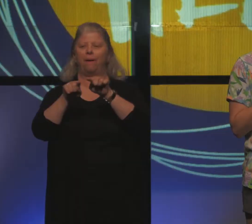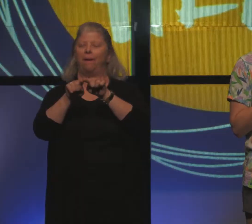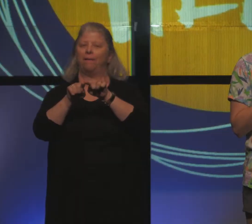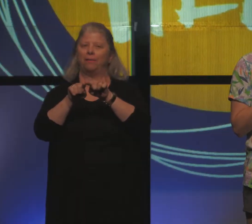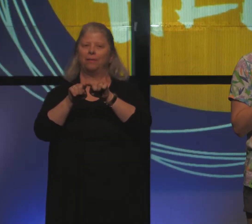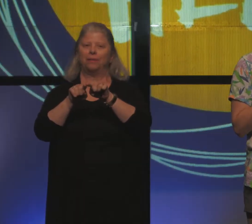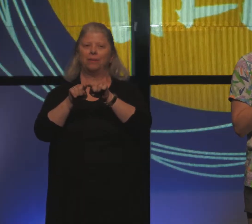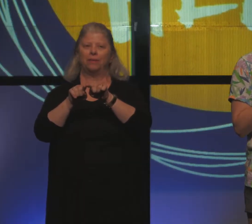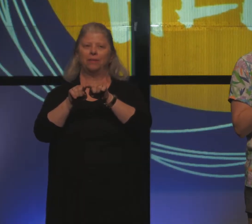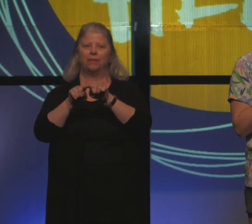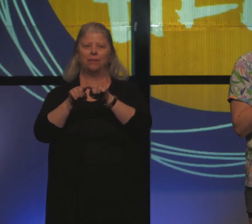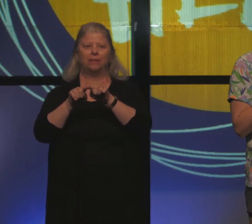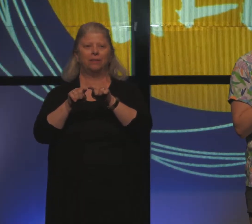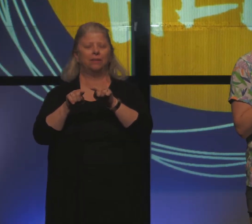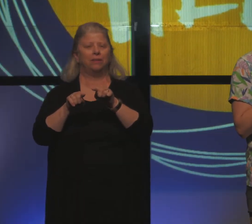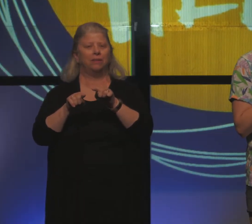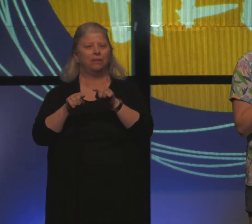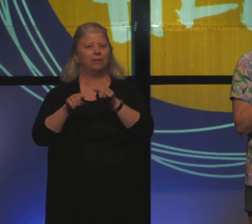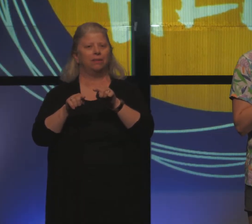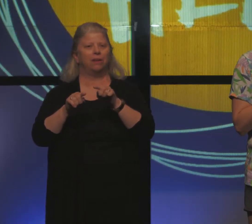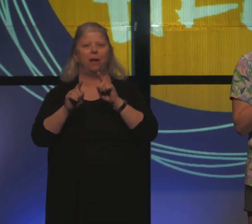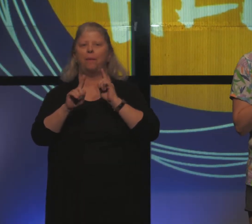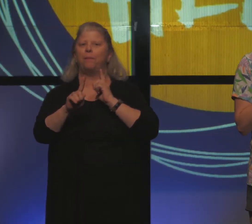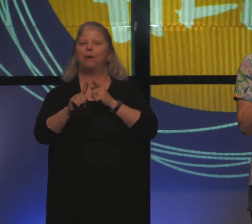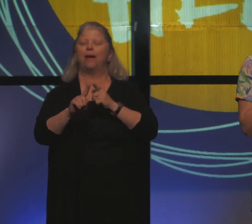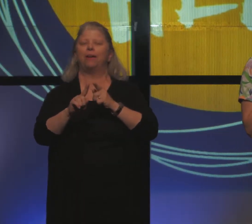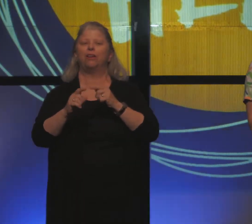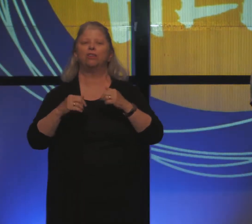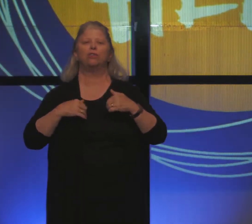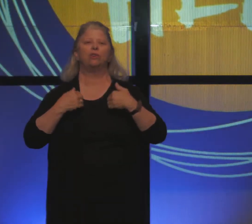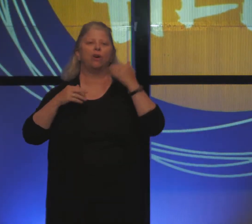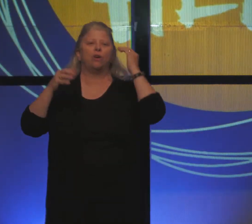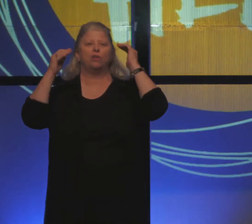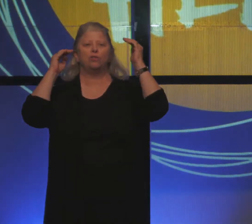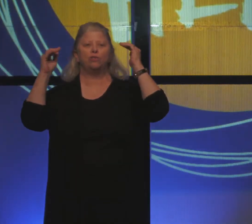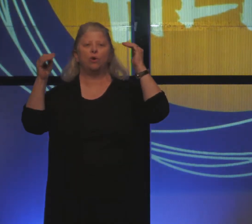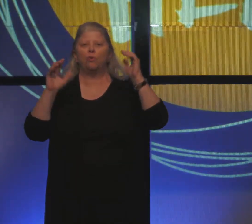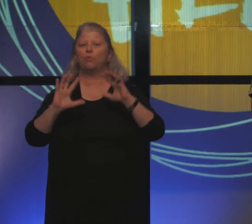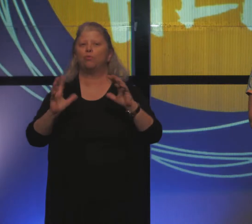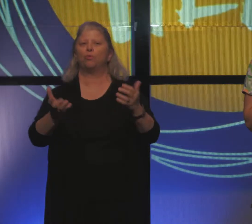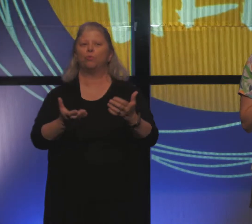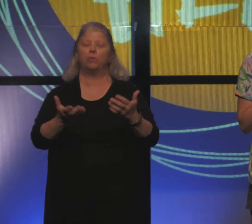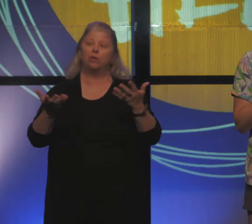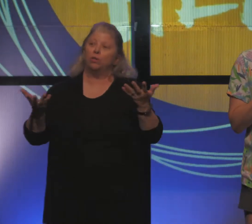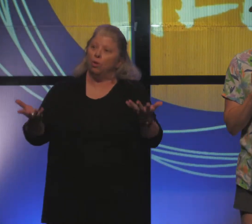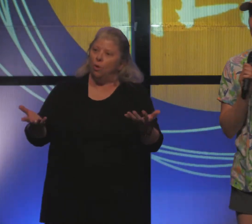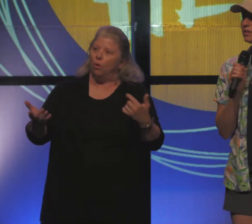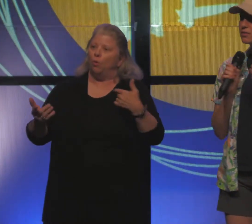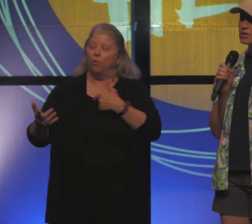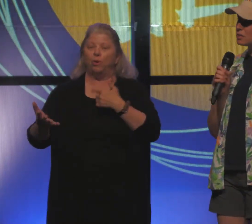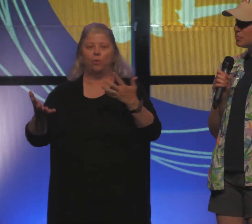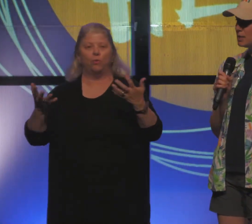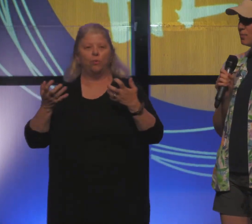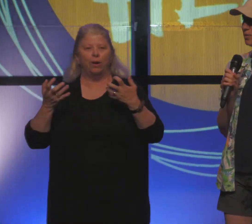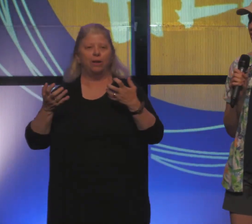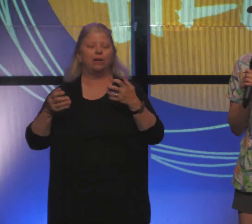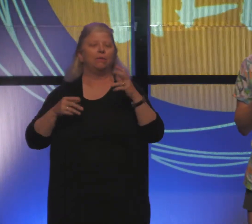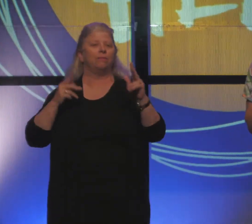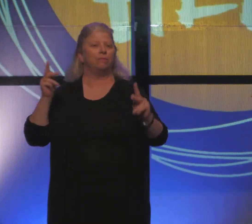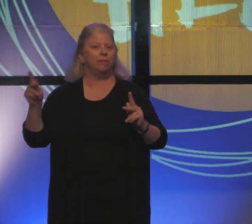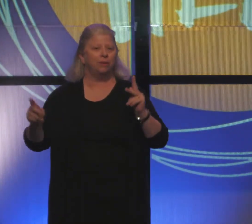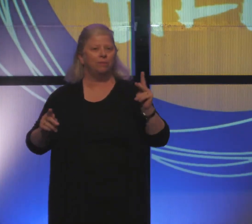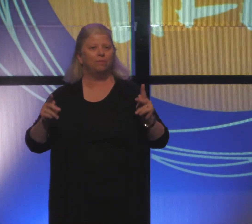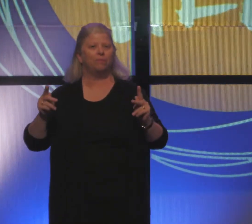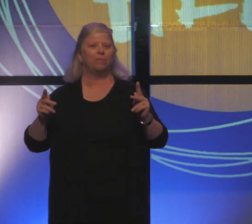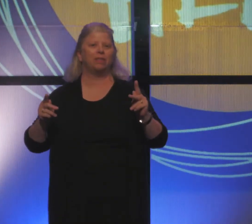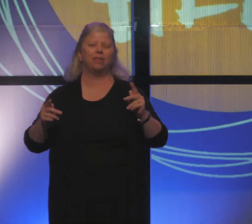that is in regards to a young adult group. So we are looking for some people